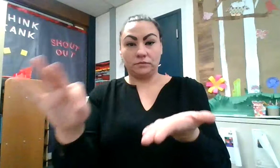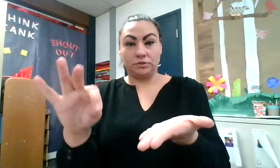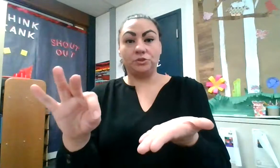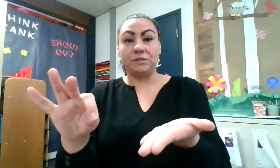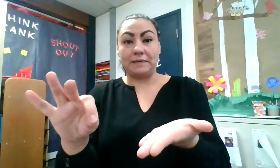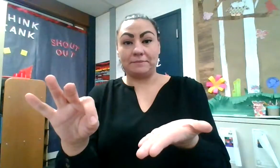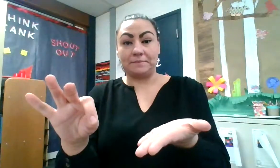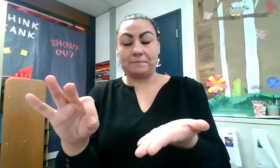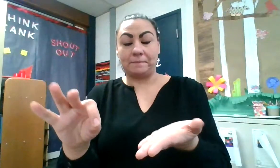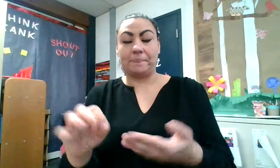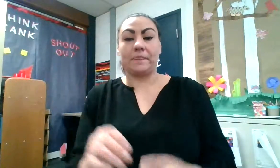2 times.